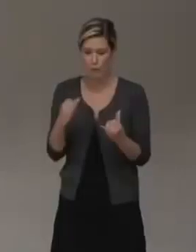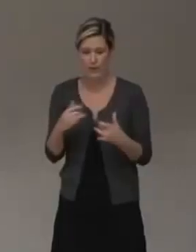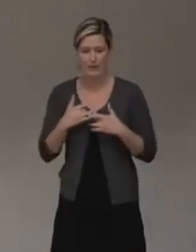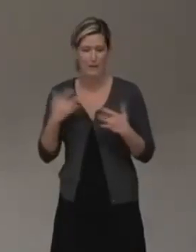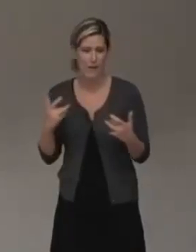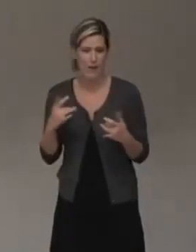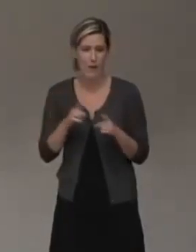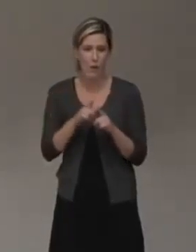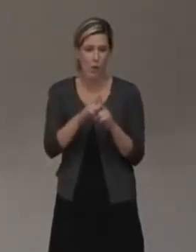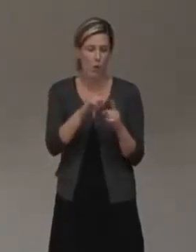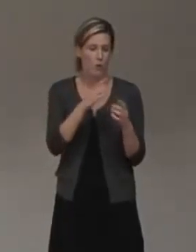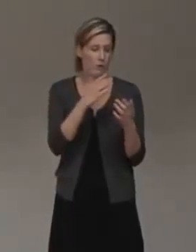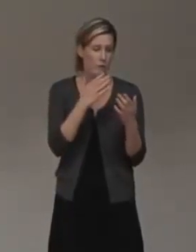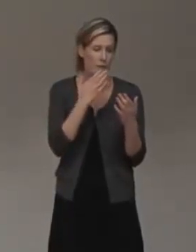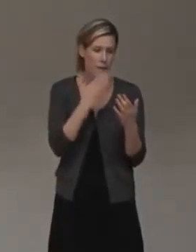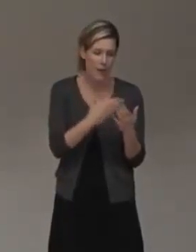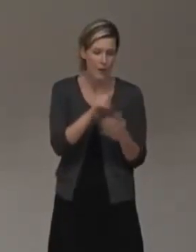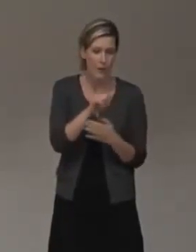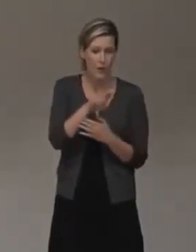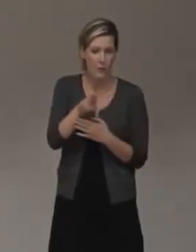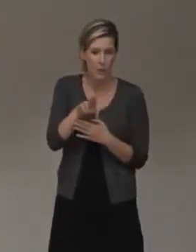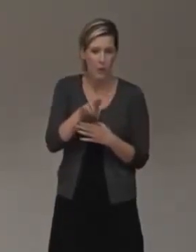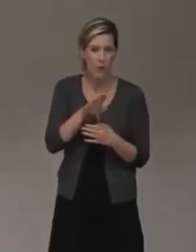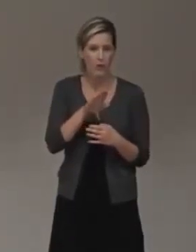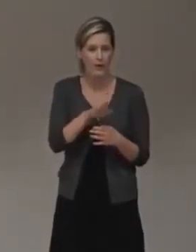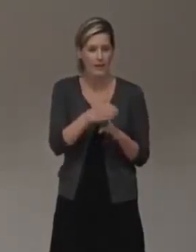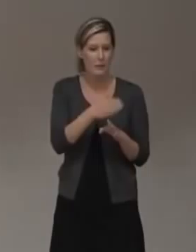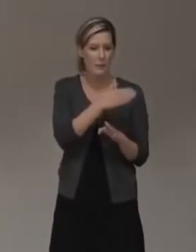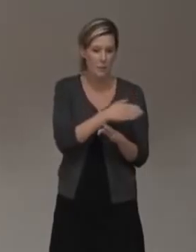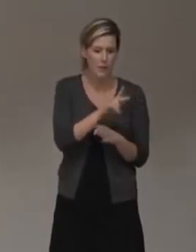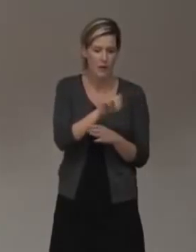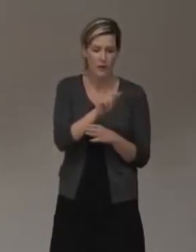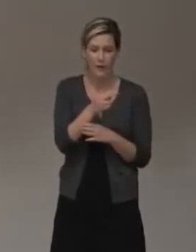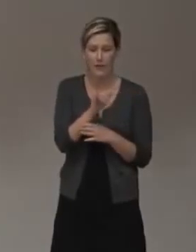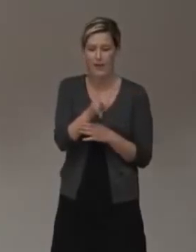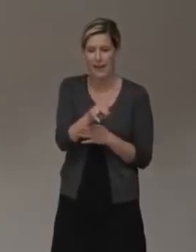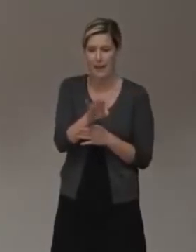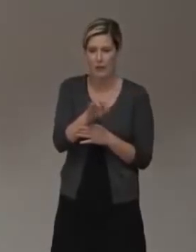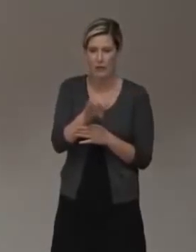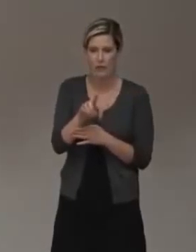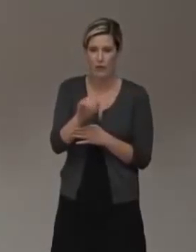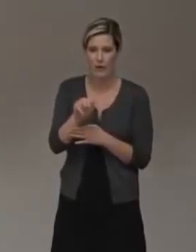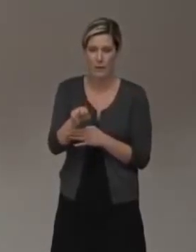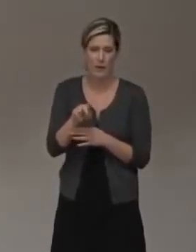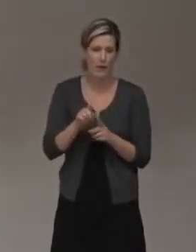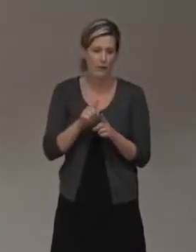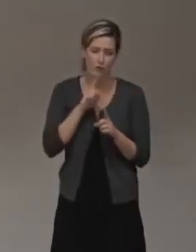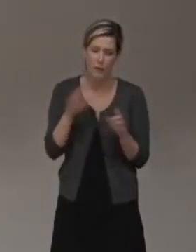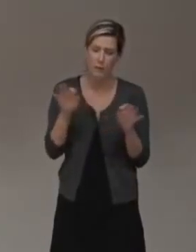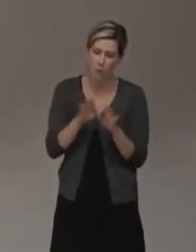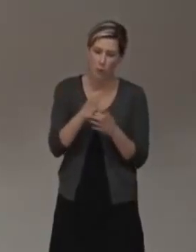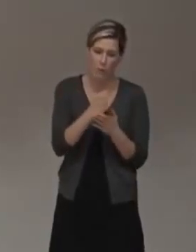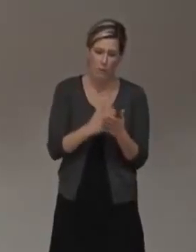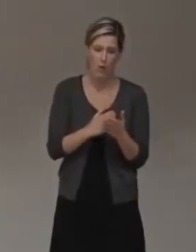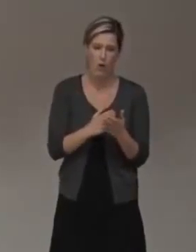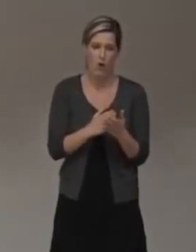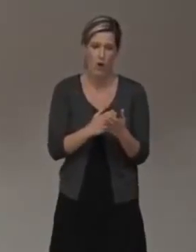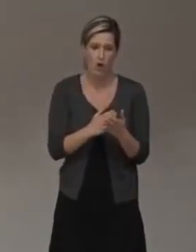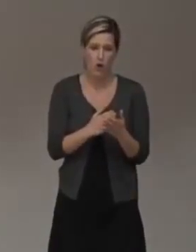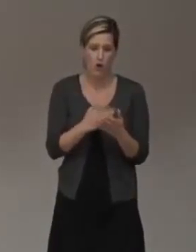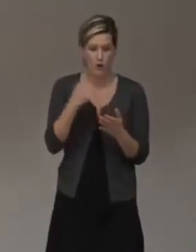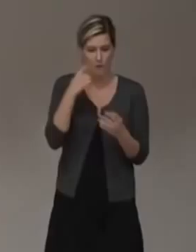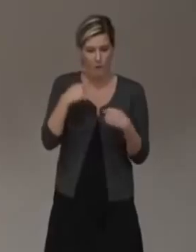also give thanks to Abu and his predecessor also, Catherine Friedman, who was also very, very instrumental in me